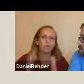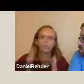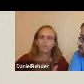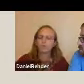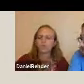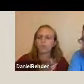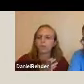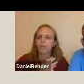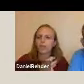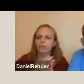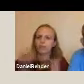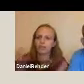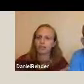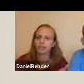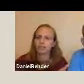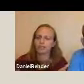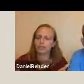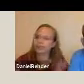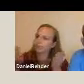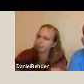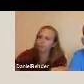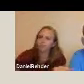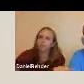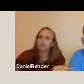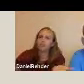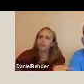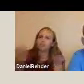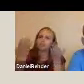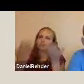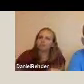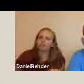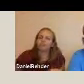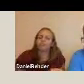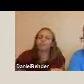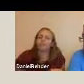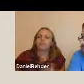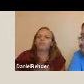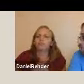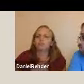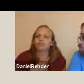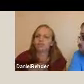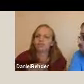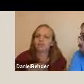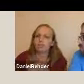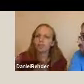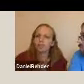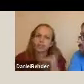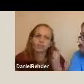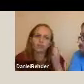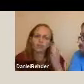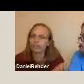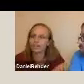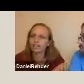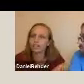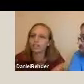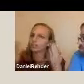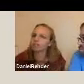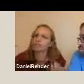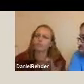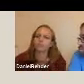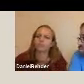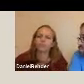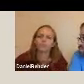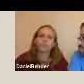So as we were praying, we felt like the Lord said, it's up to you. You can either work in spoken language or sign